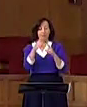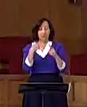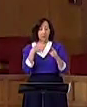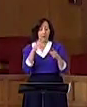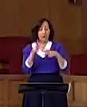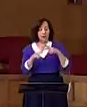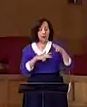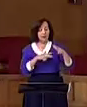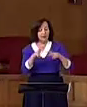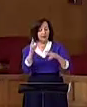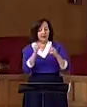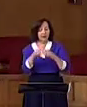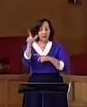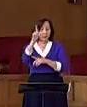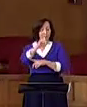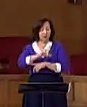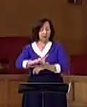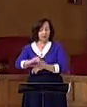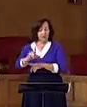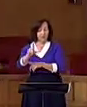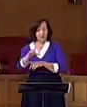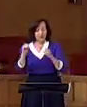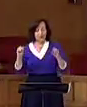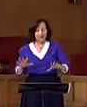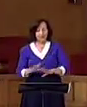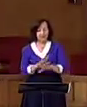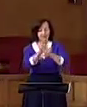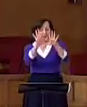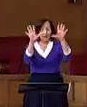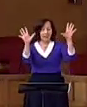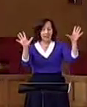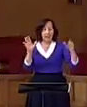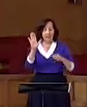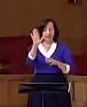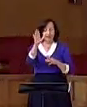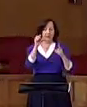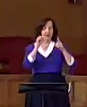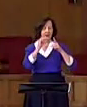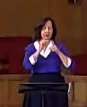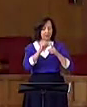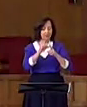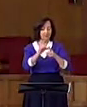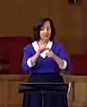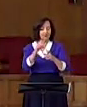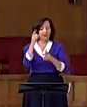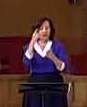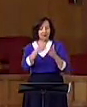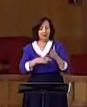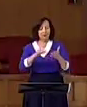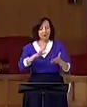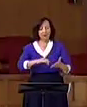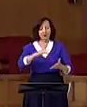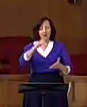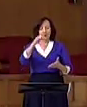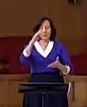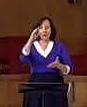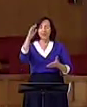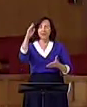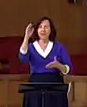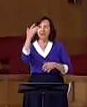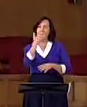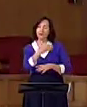When we walk with the Lord in the light of his word, what a